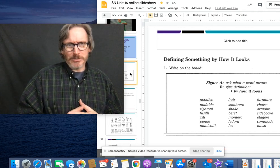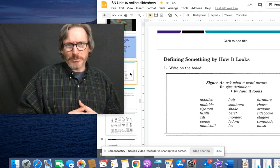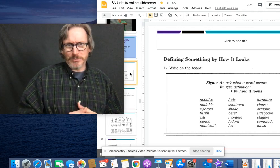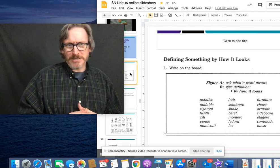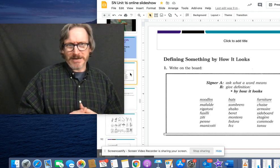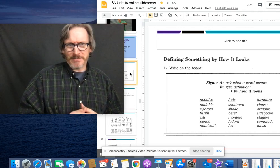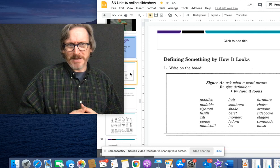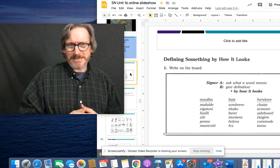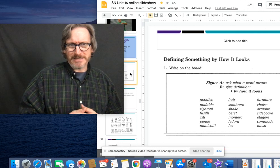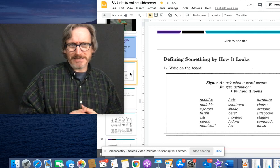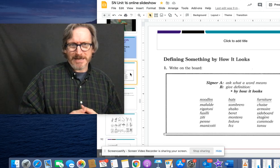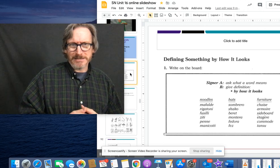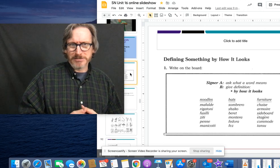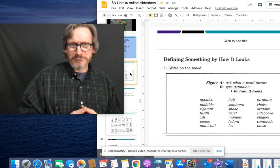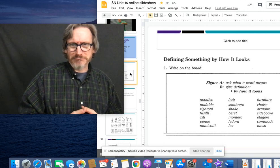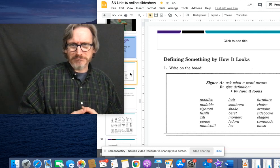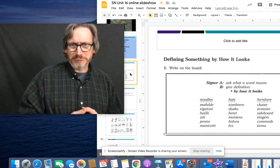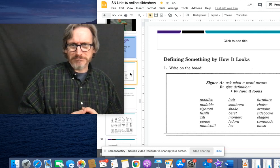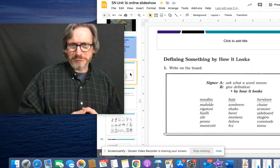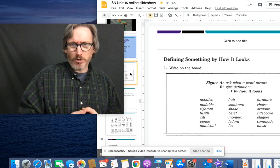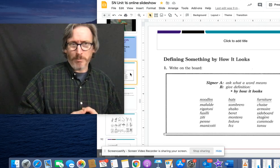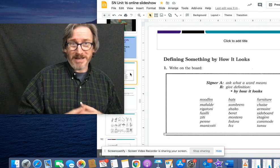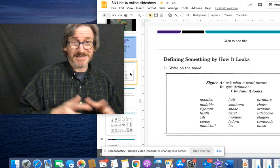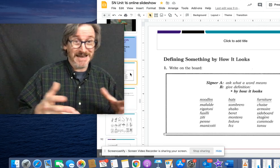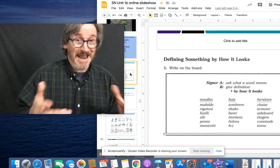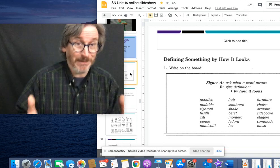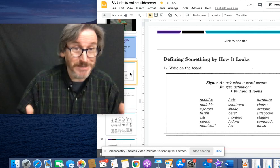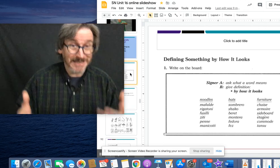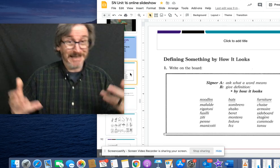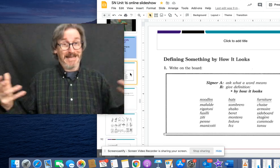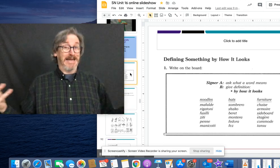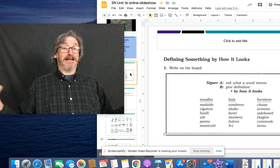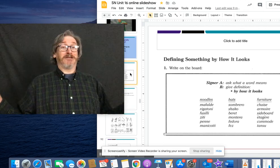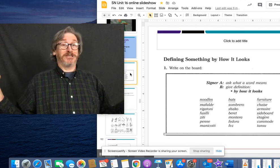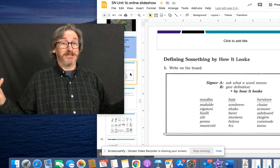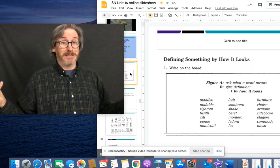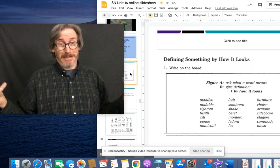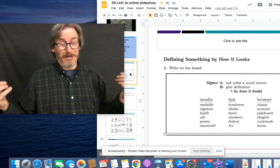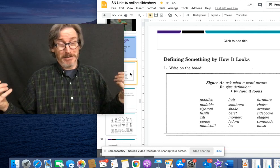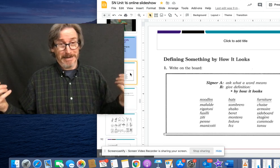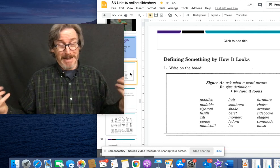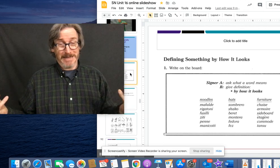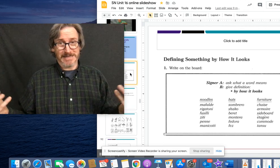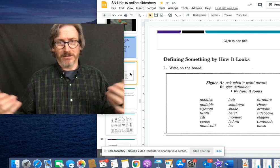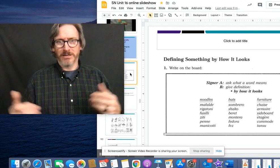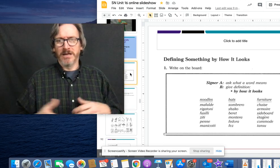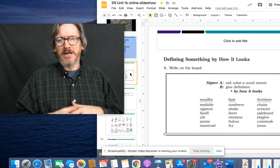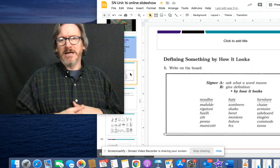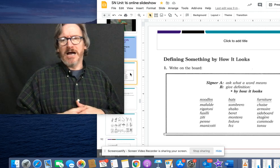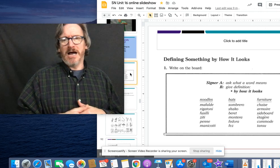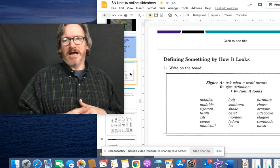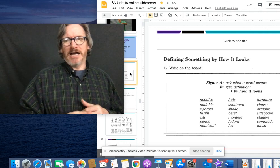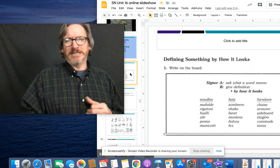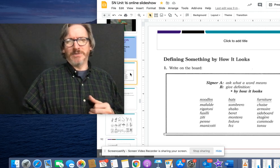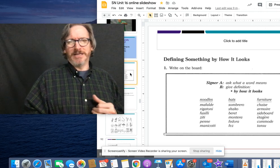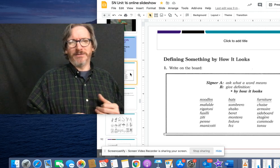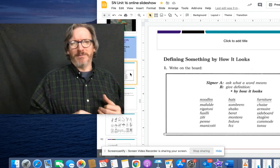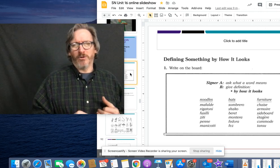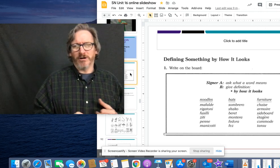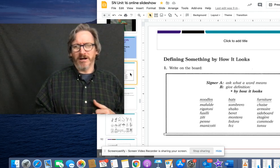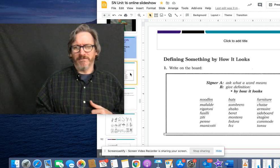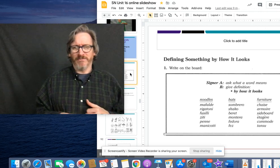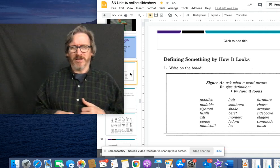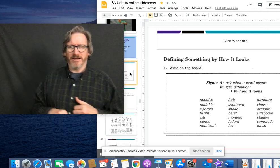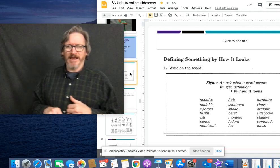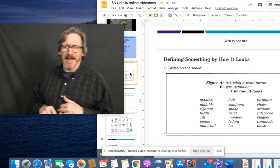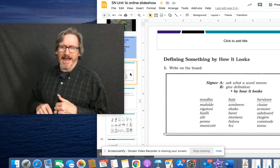I don't use a lot of the pasta signs or pasta names in English, let alone in ASL. I do a little bit